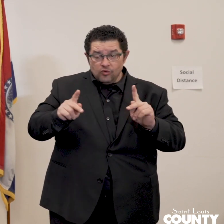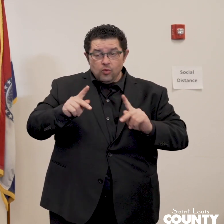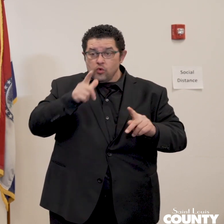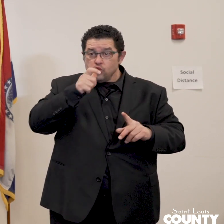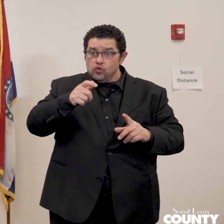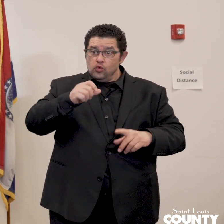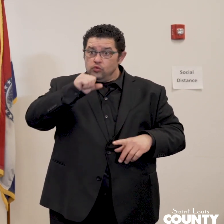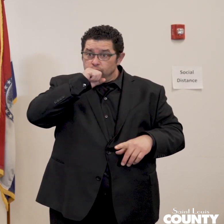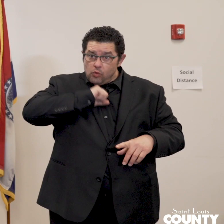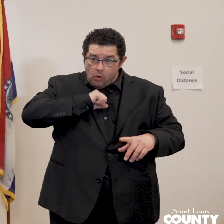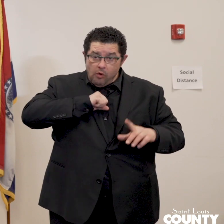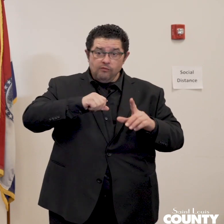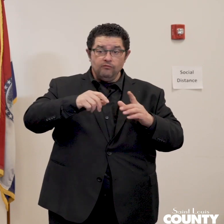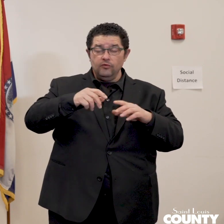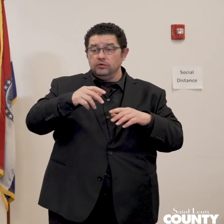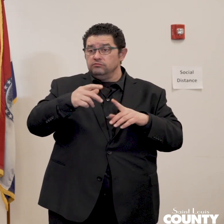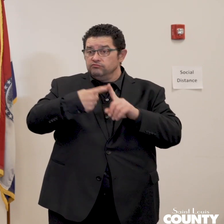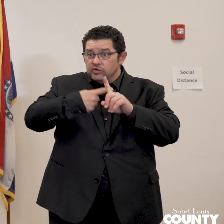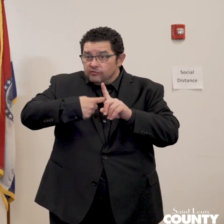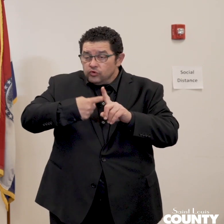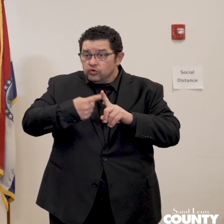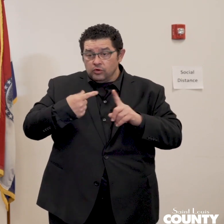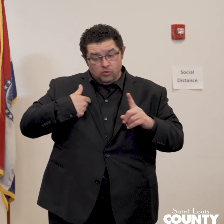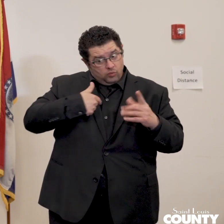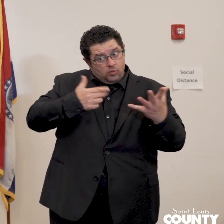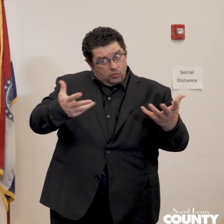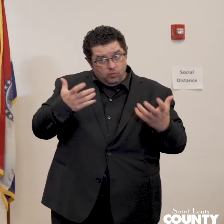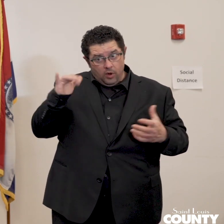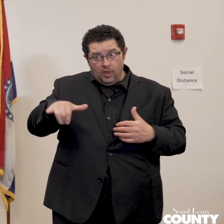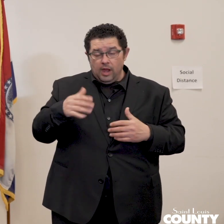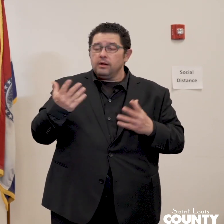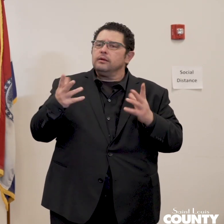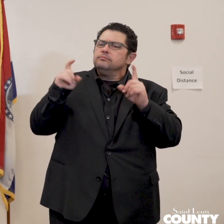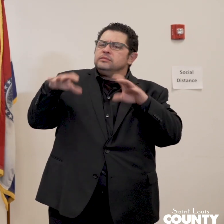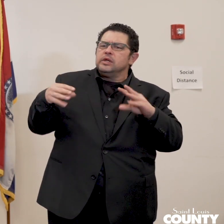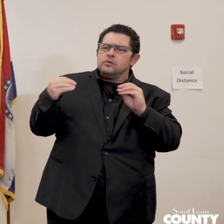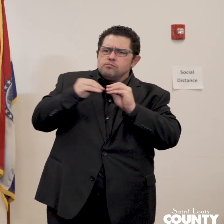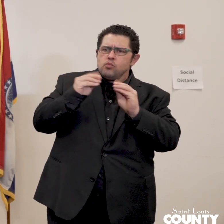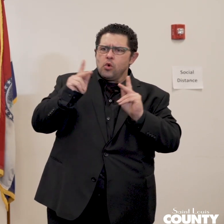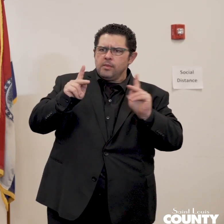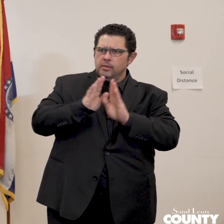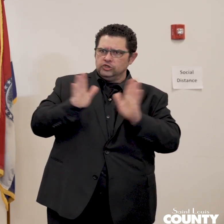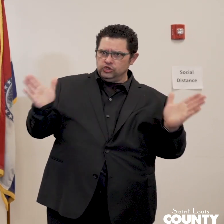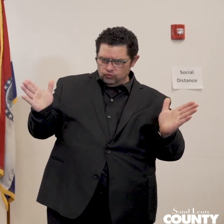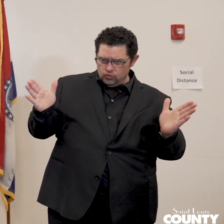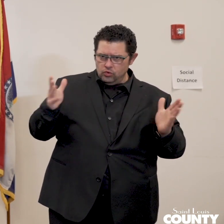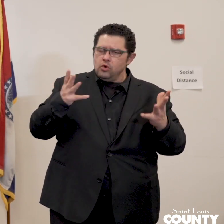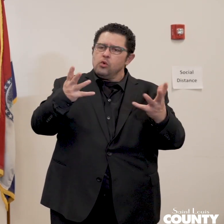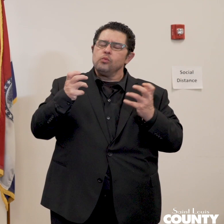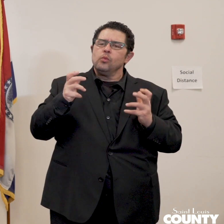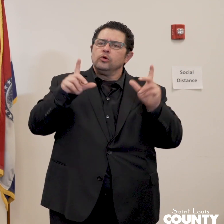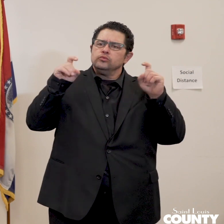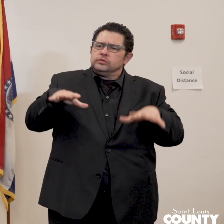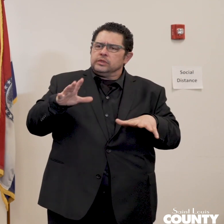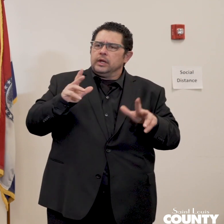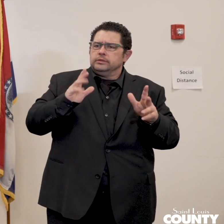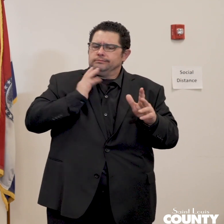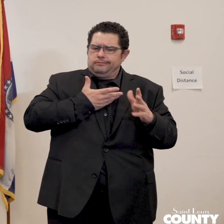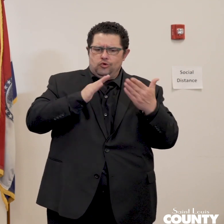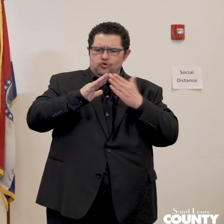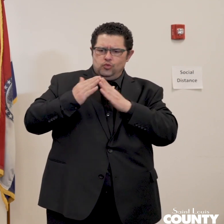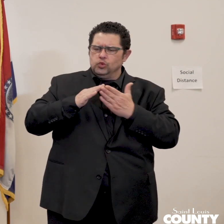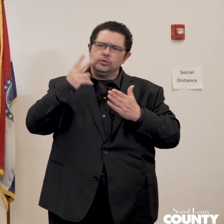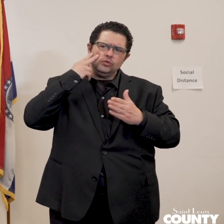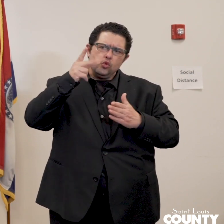we'd like to open it up to do that. And we'd like to be able to test more people in general. And we'd like to be able to test our community to see who's already had the